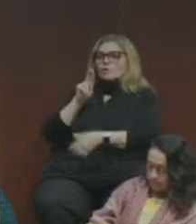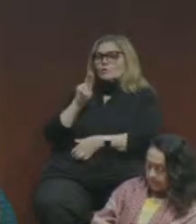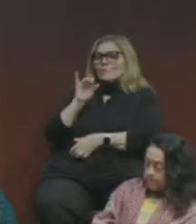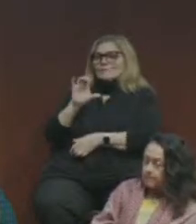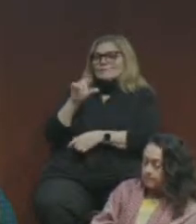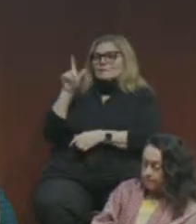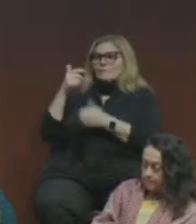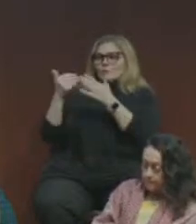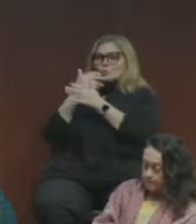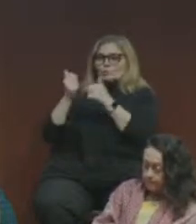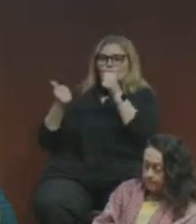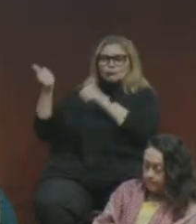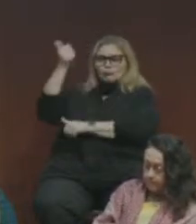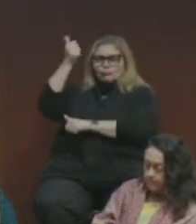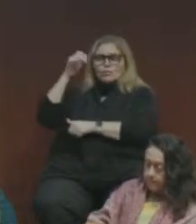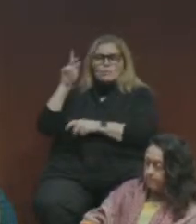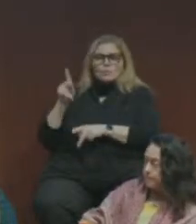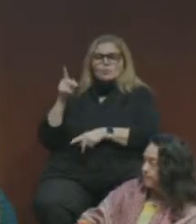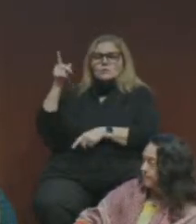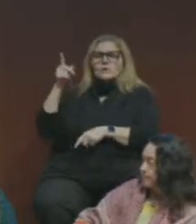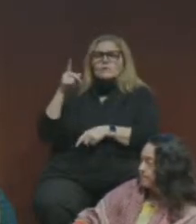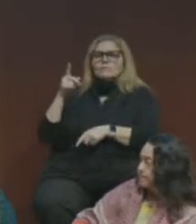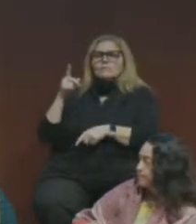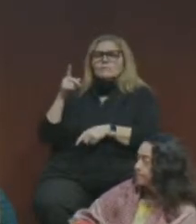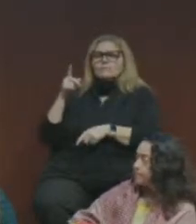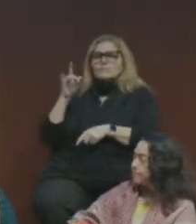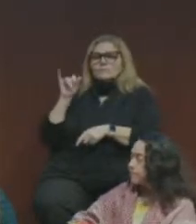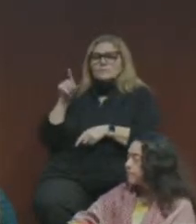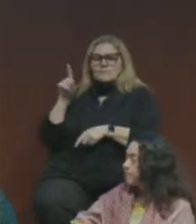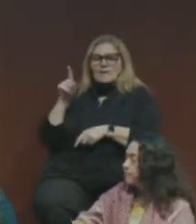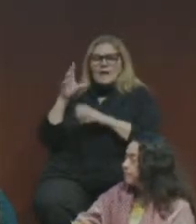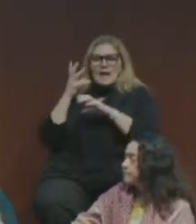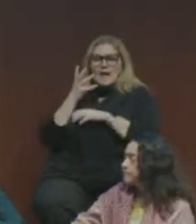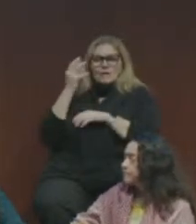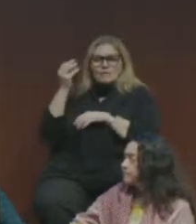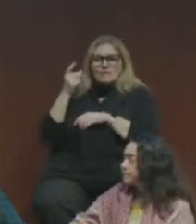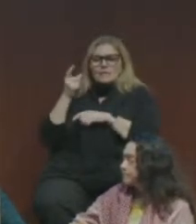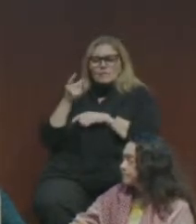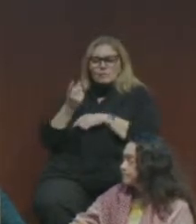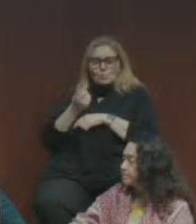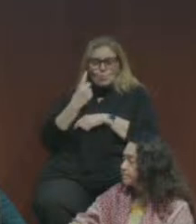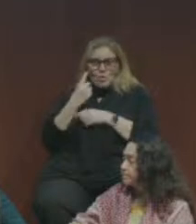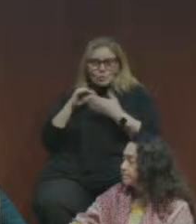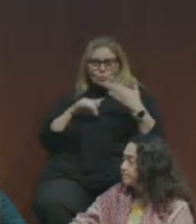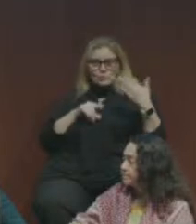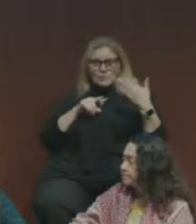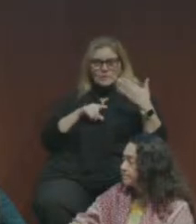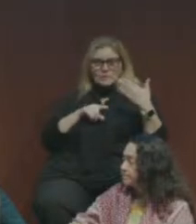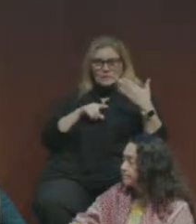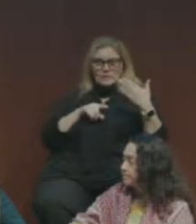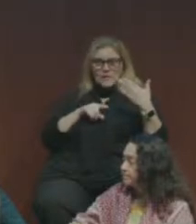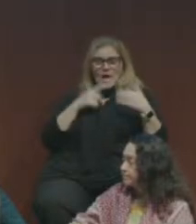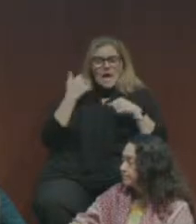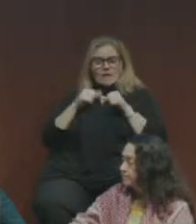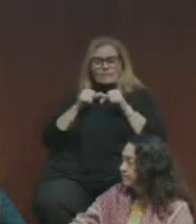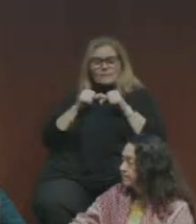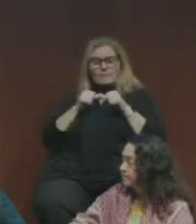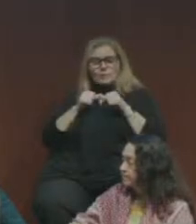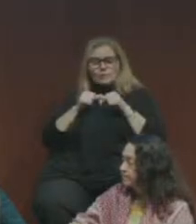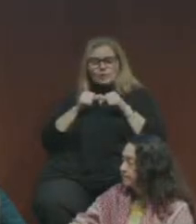UIC. And outside of that forum, there was one student, and I